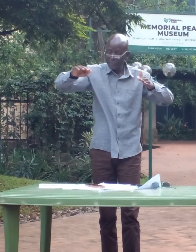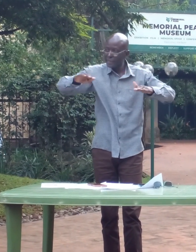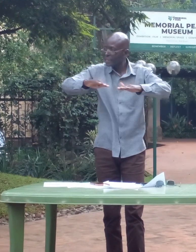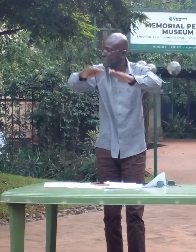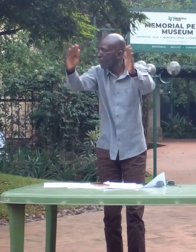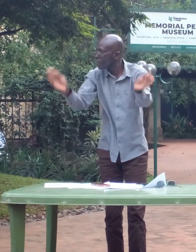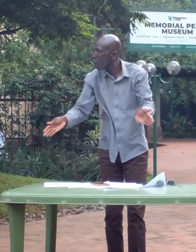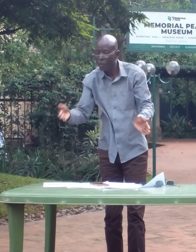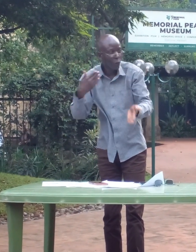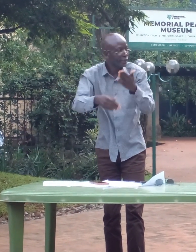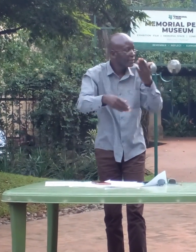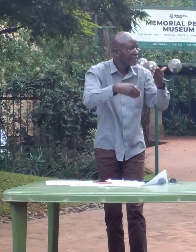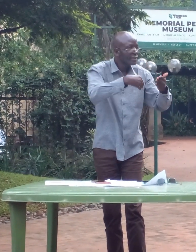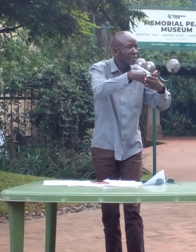and then table tennis,